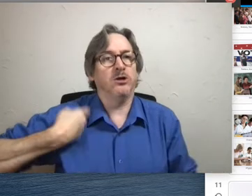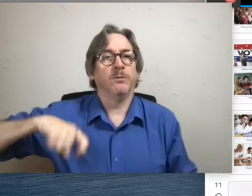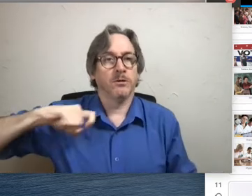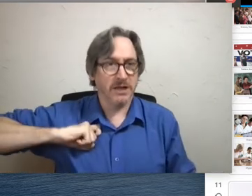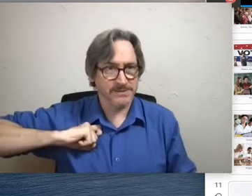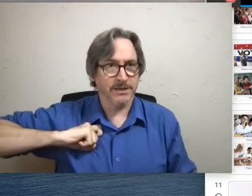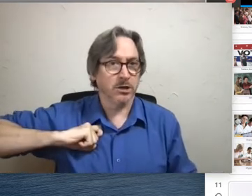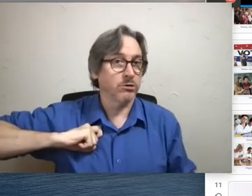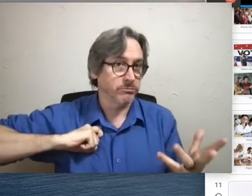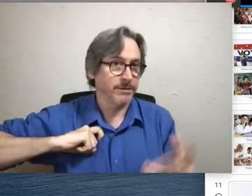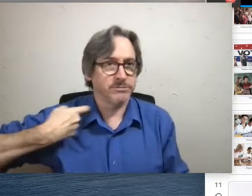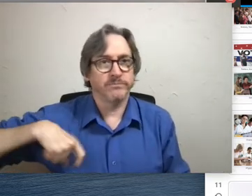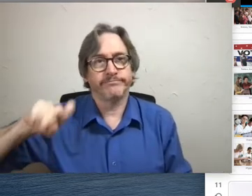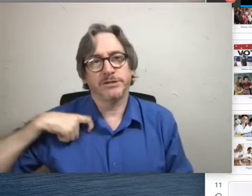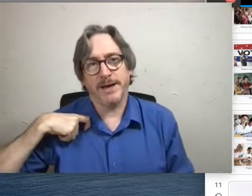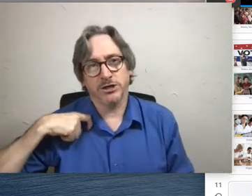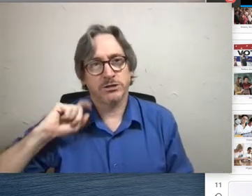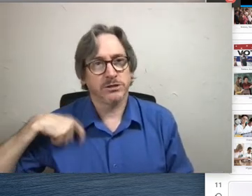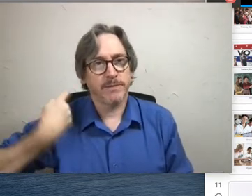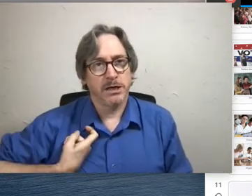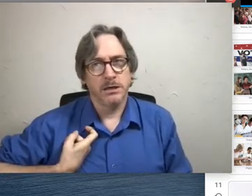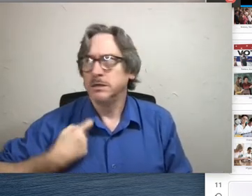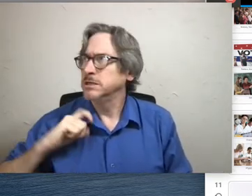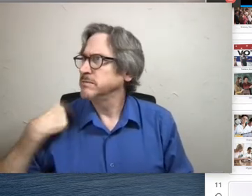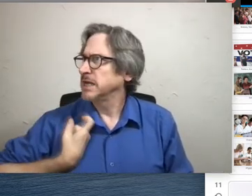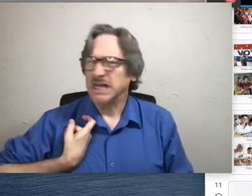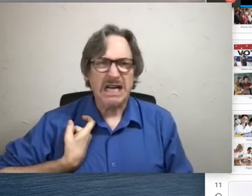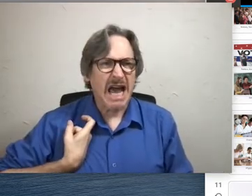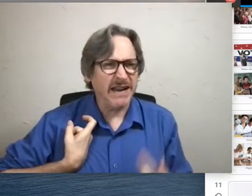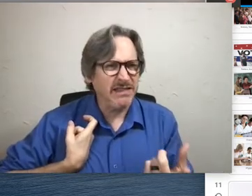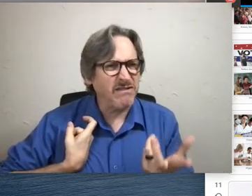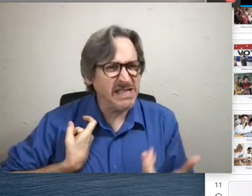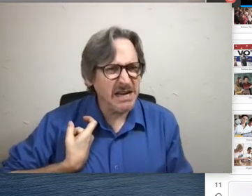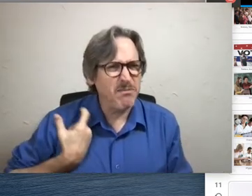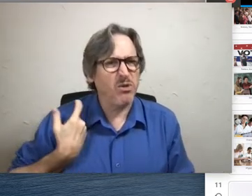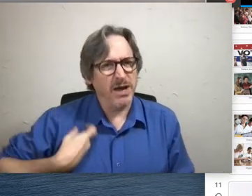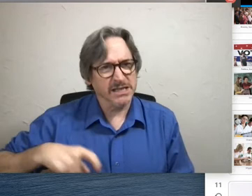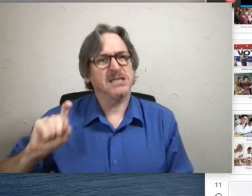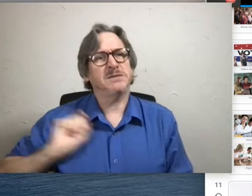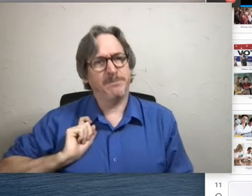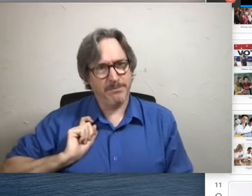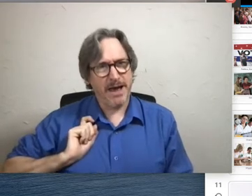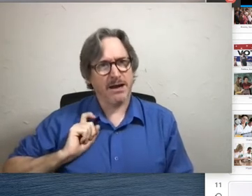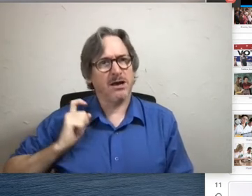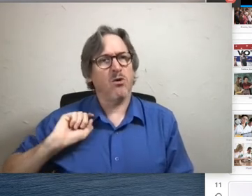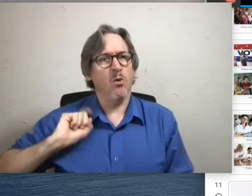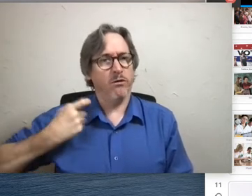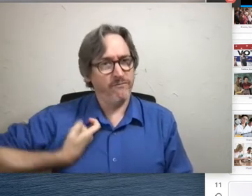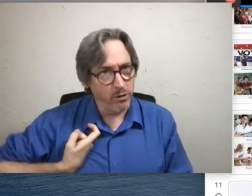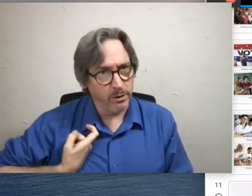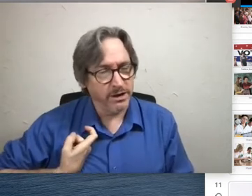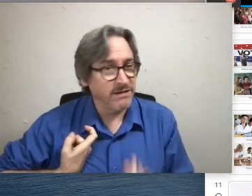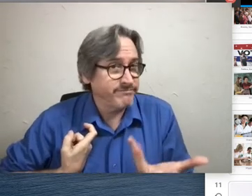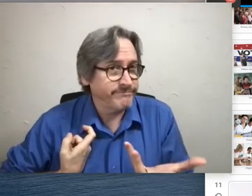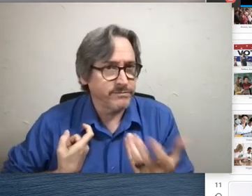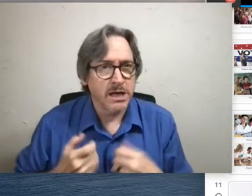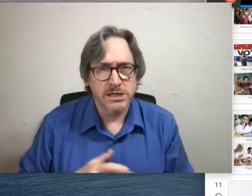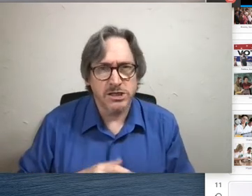the cloak, right? So Spanish. And I've seen it both ways, back or